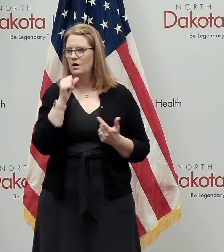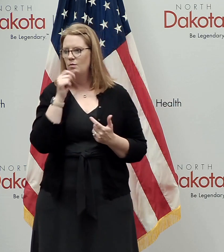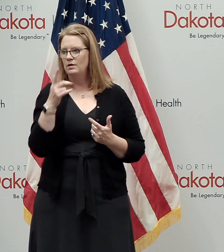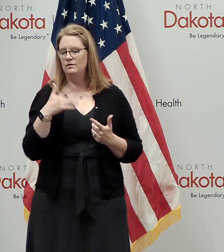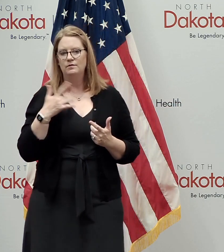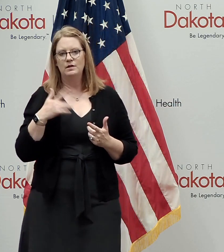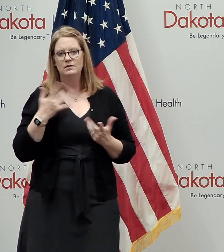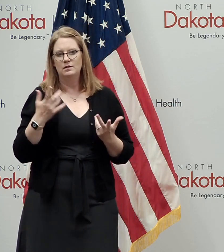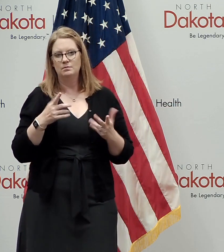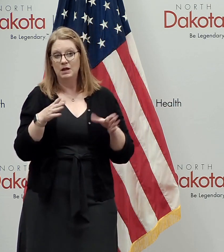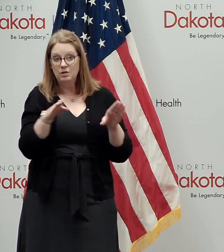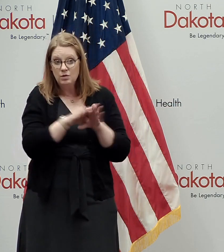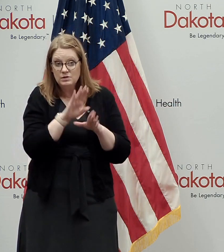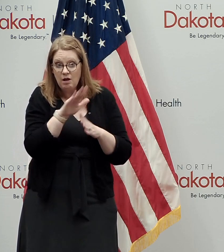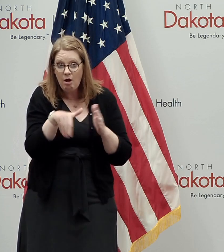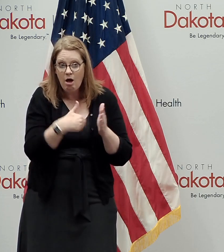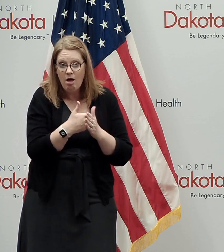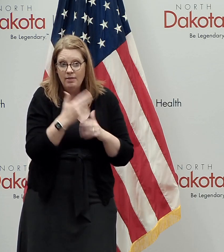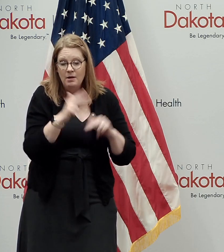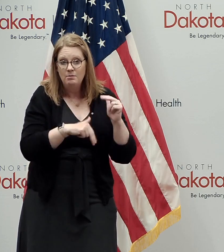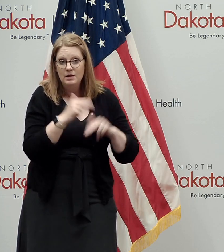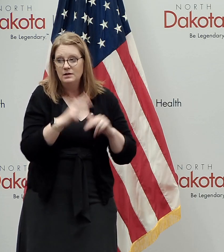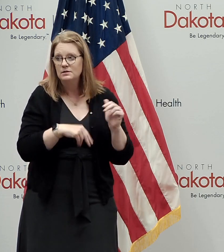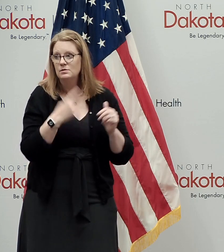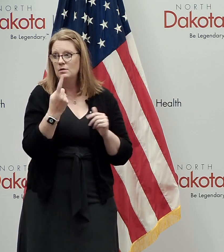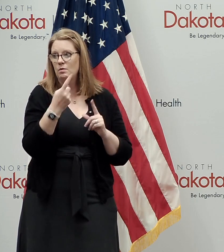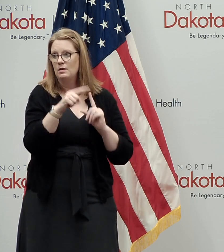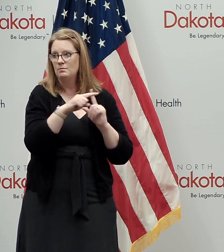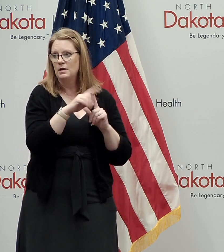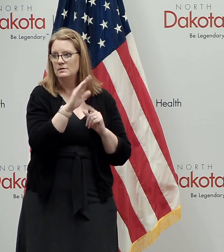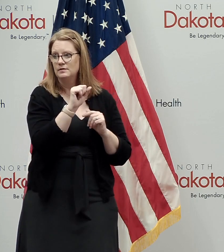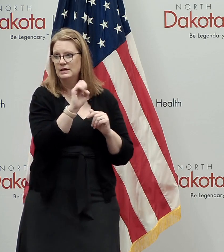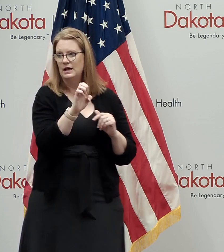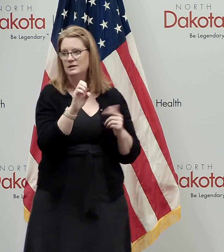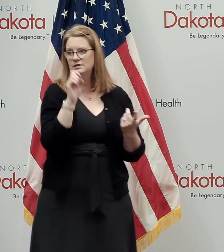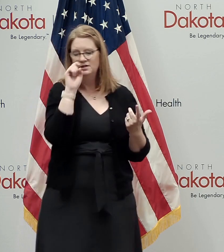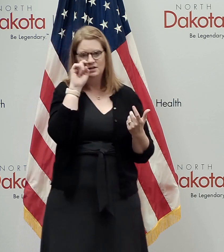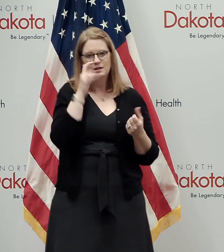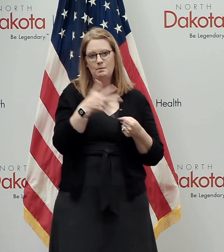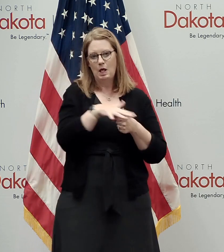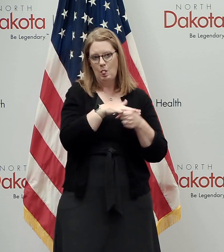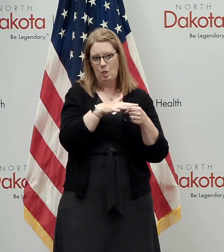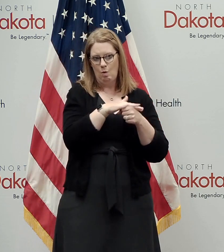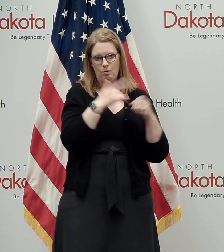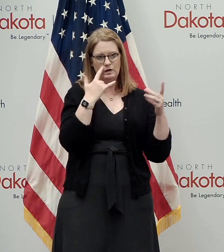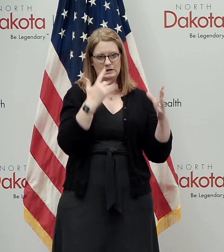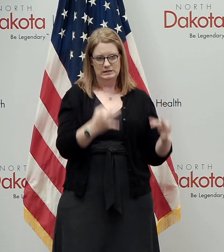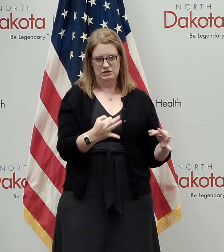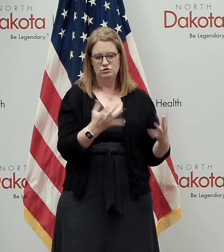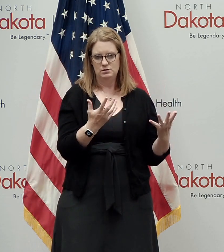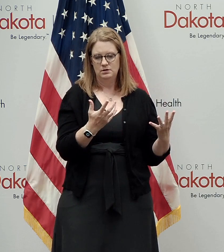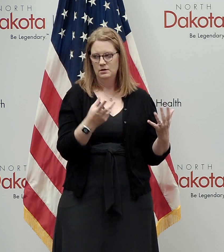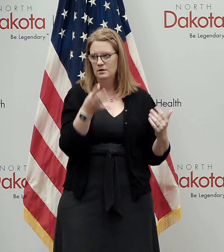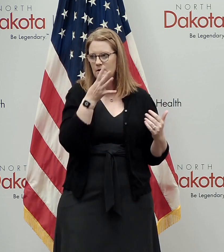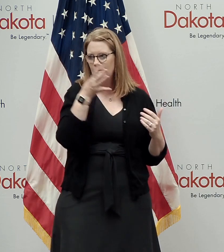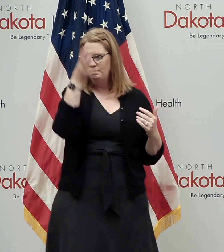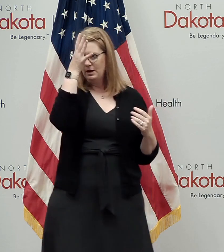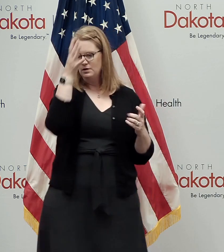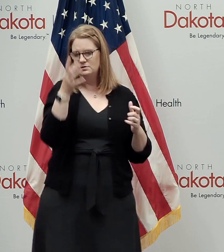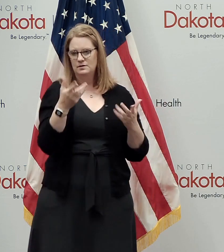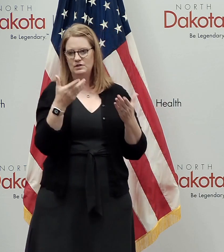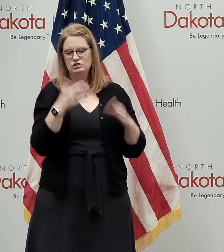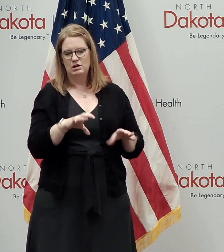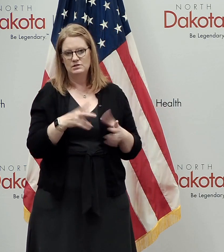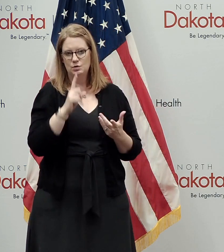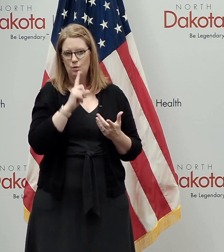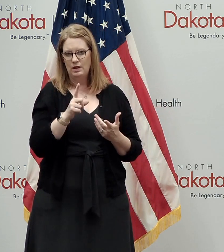would be closing all of their buildings with one positive case. But again, that'll be a local decision. Parents will get a chance to interact with their local school